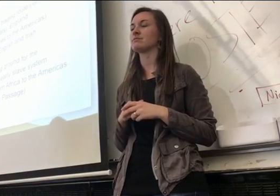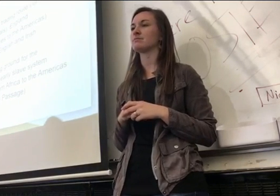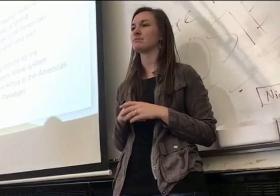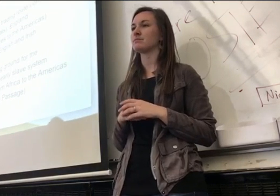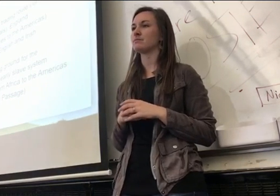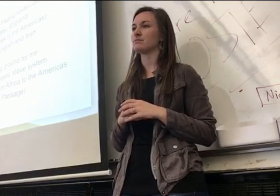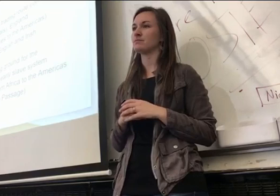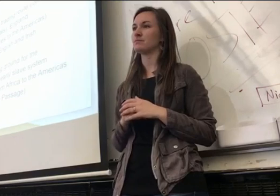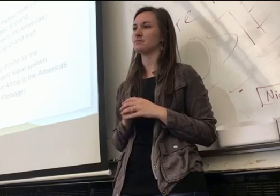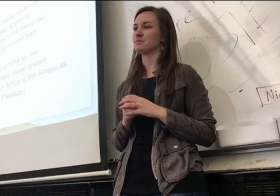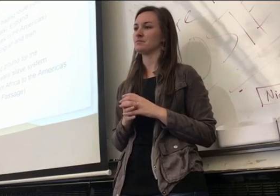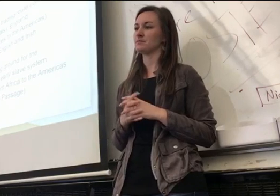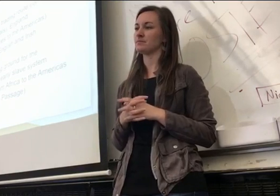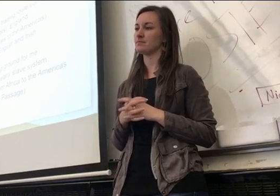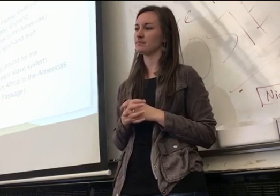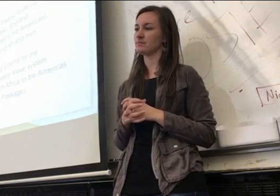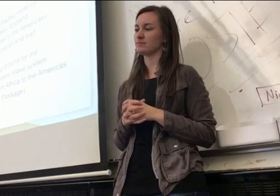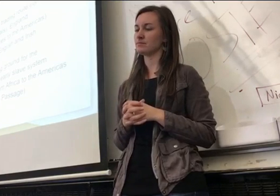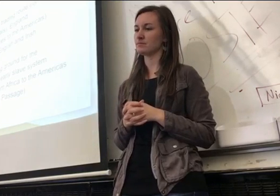okay?